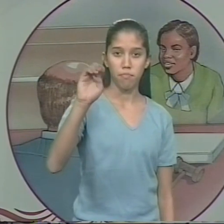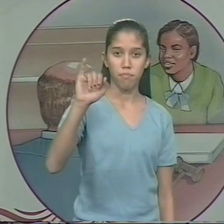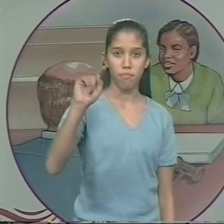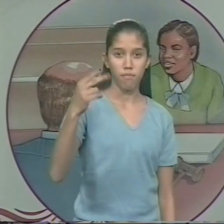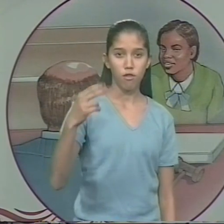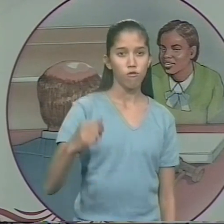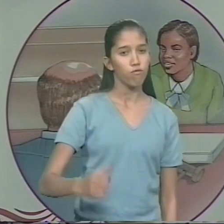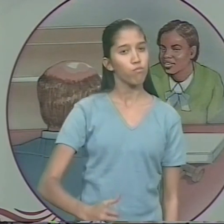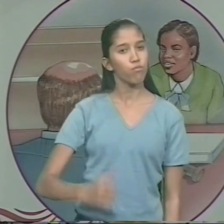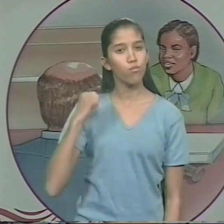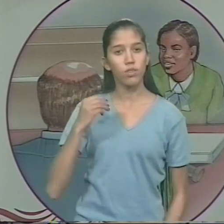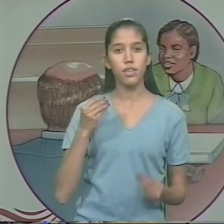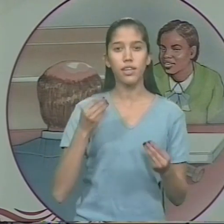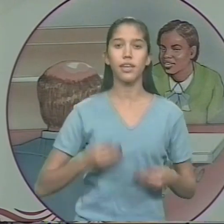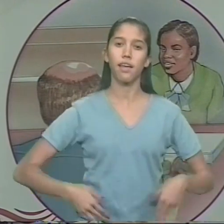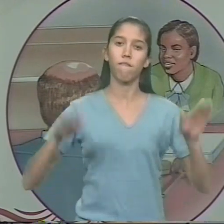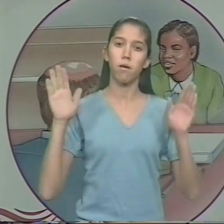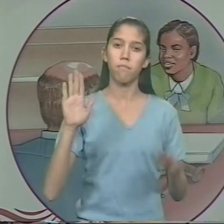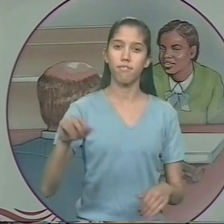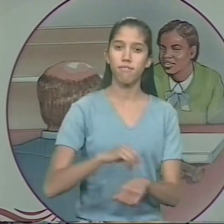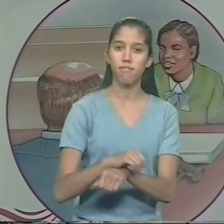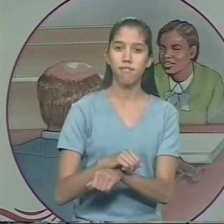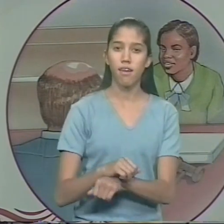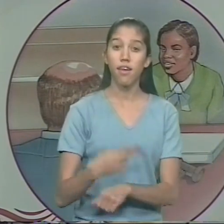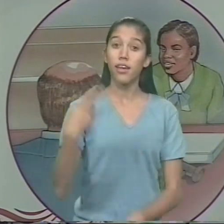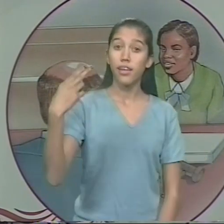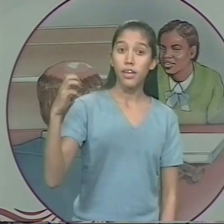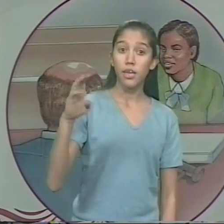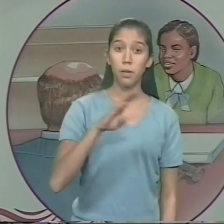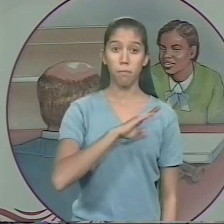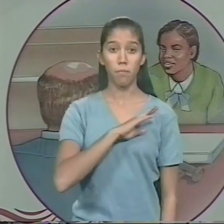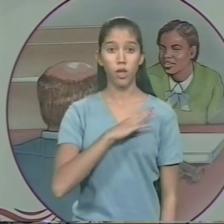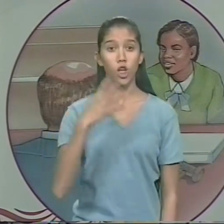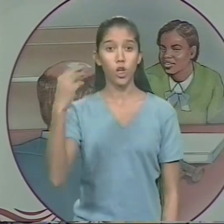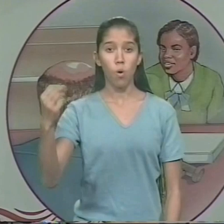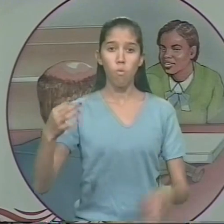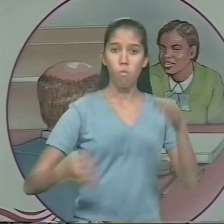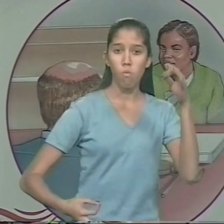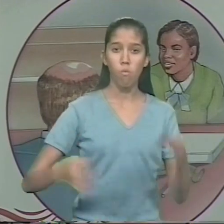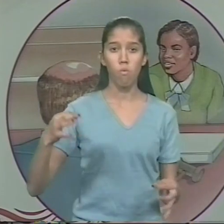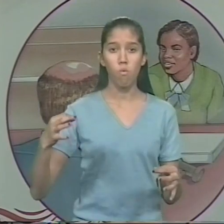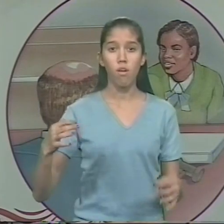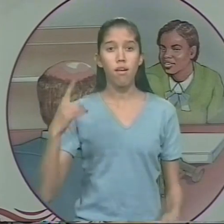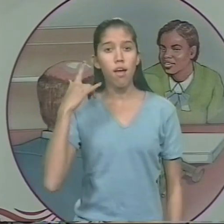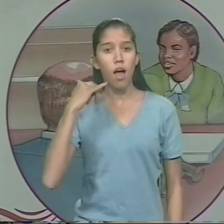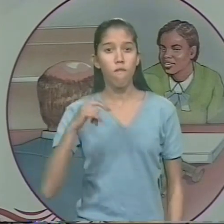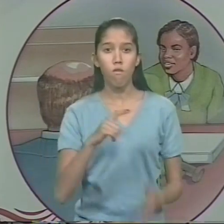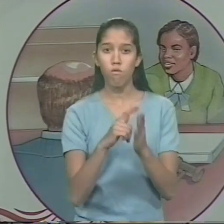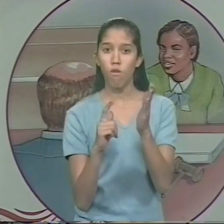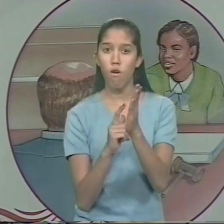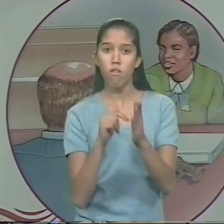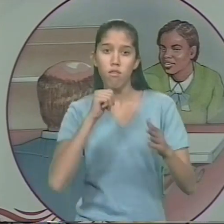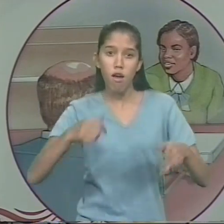Robert Smith did not intend to give up his slaves without a fight. He and Biddy had to go to